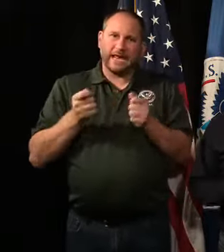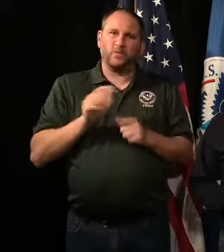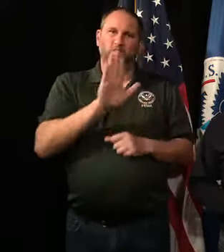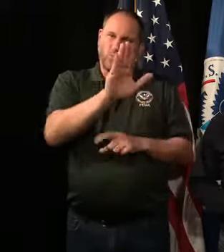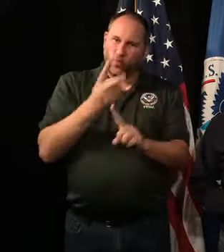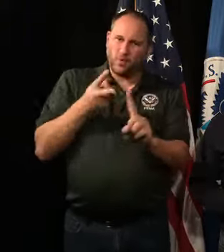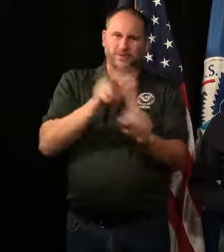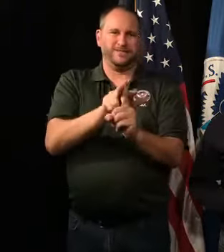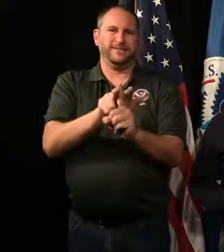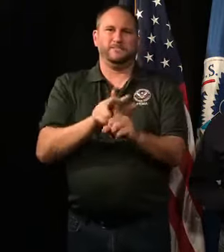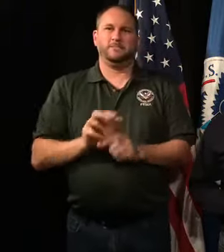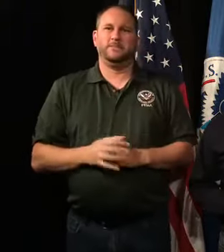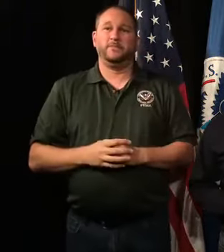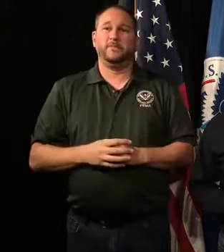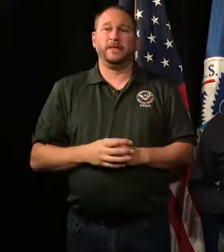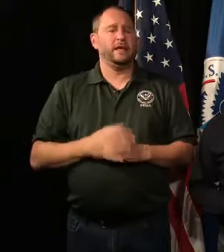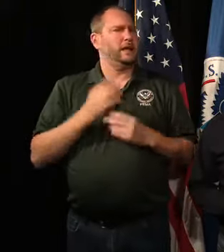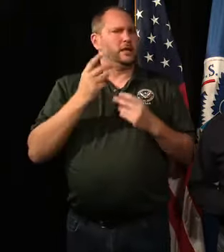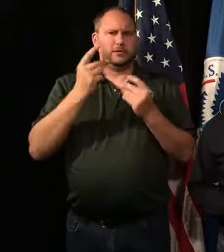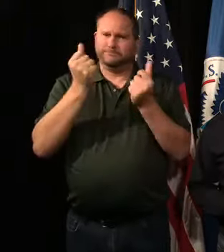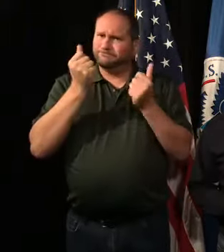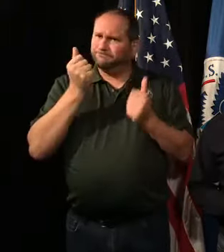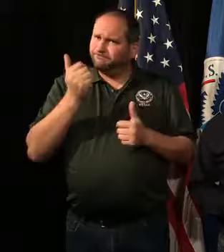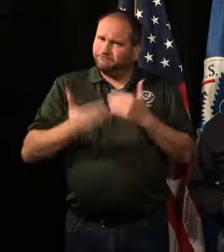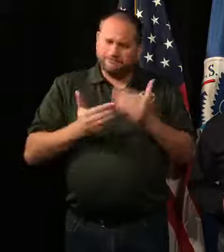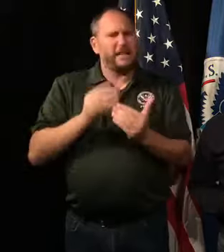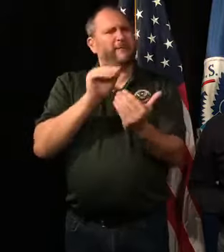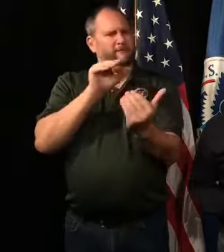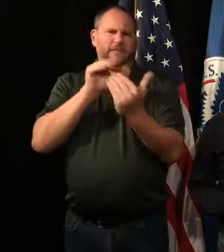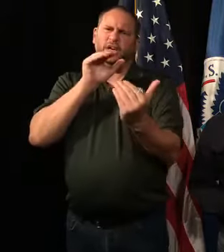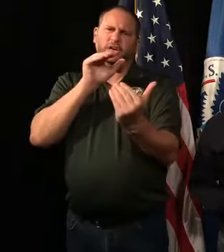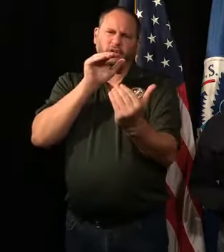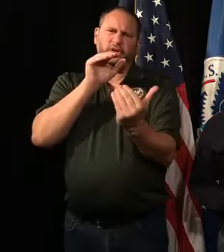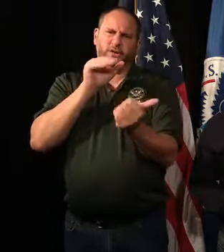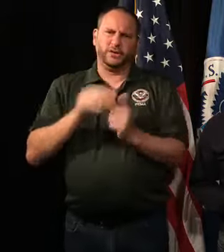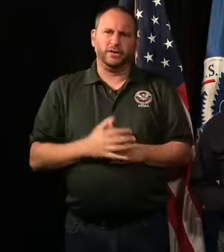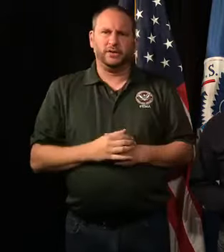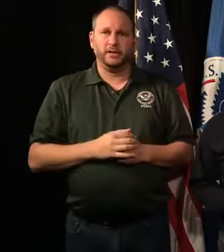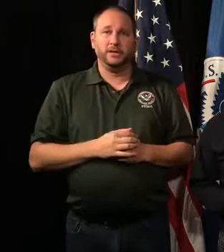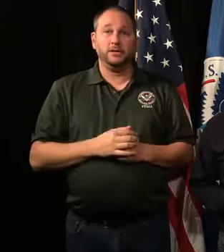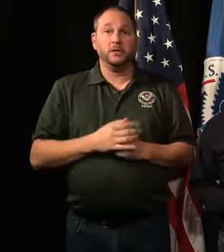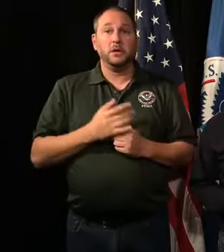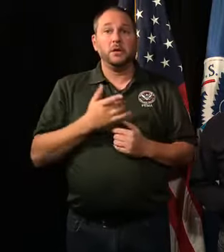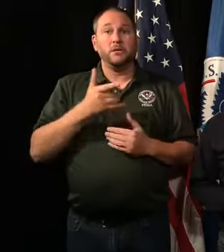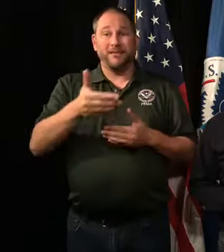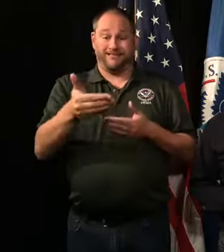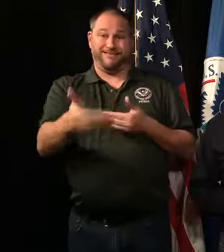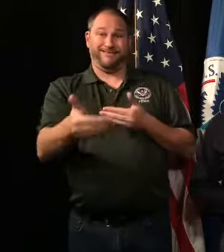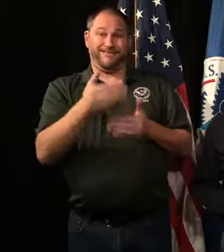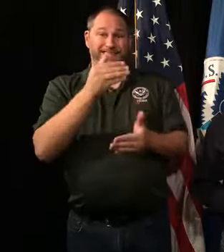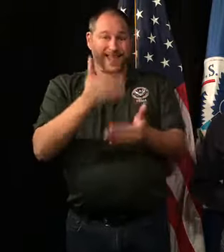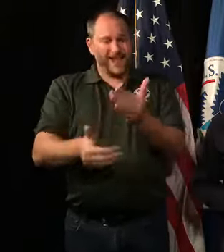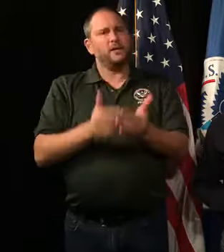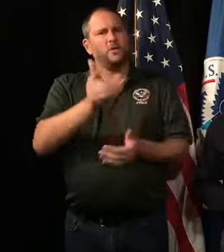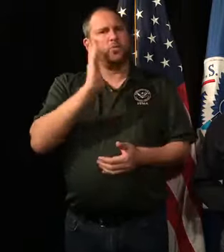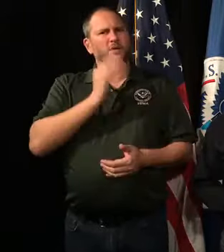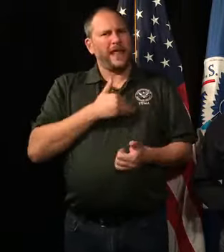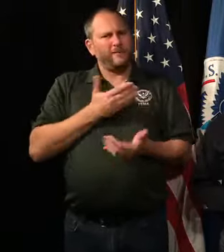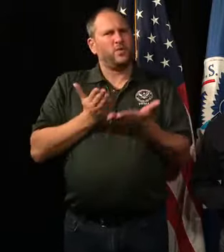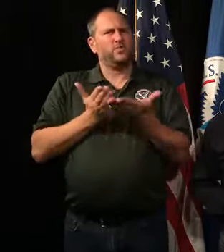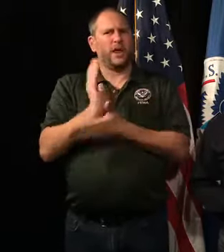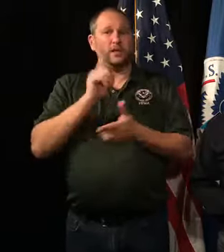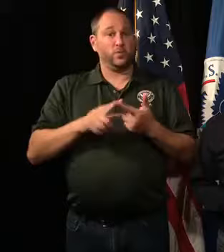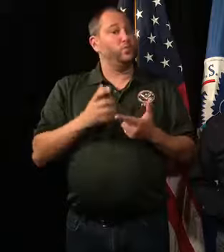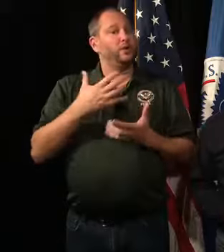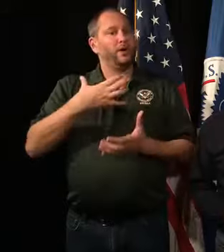a fast and fair manner. In the end, you are going to have a right to a free appeal